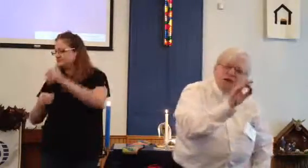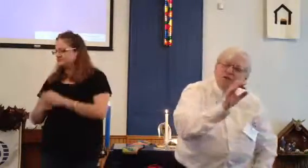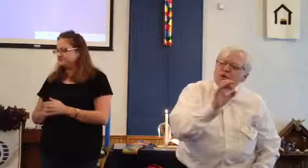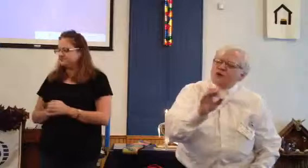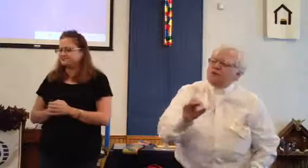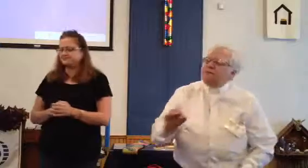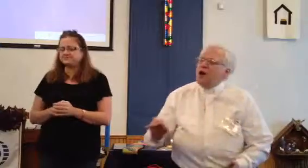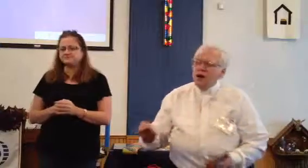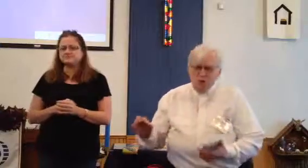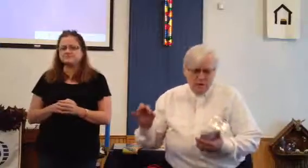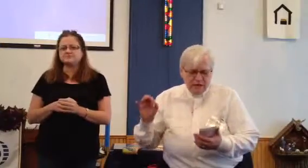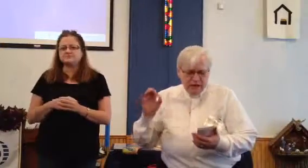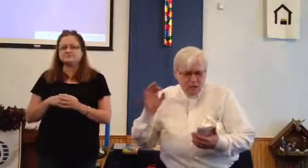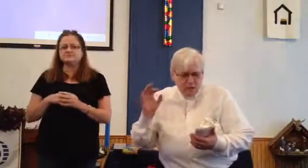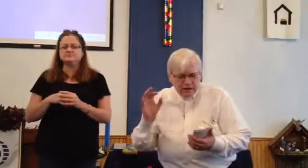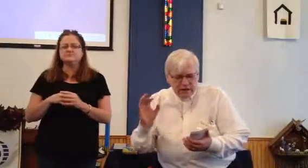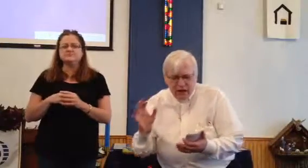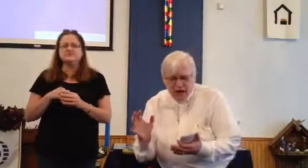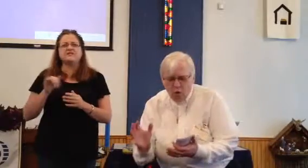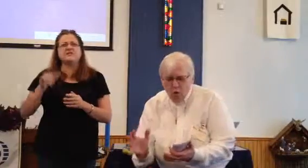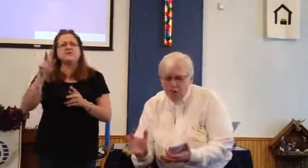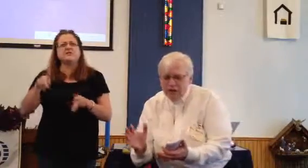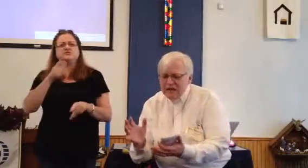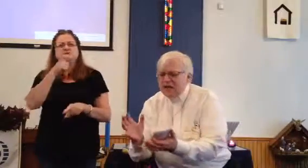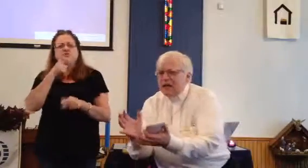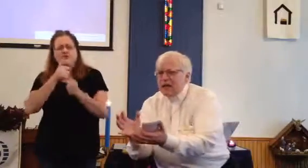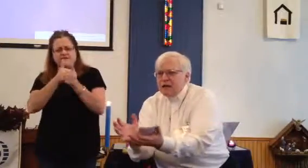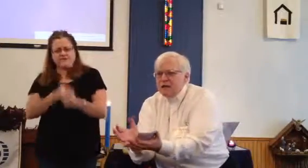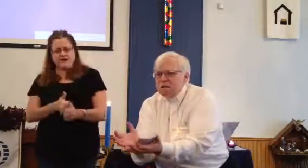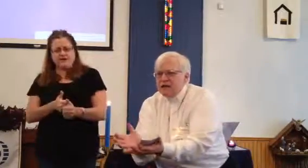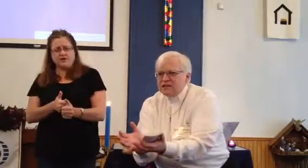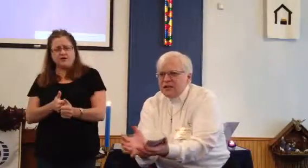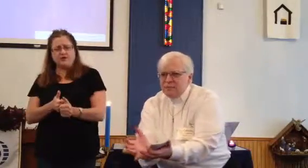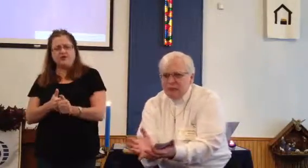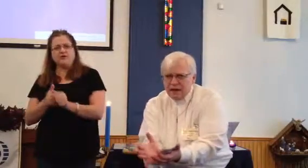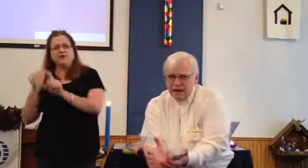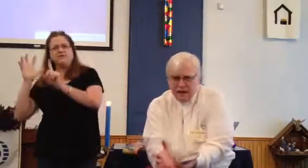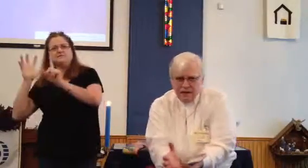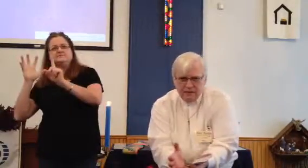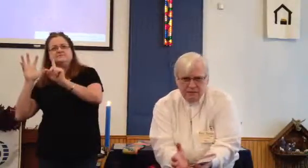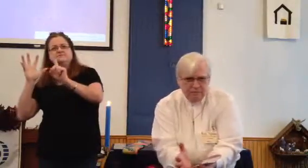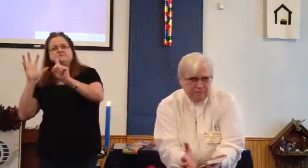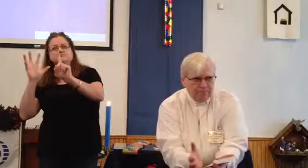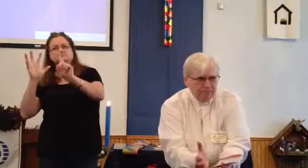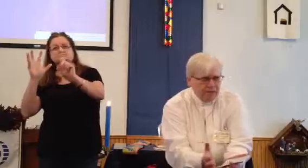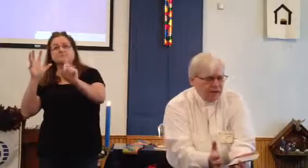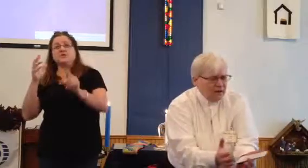The one who was to follow would not only be sent by God,